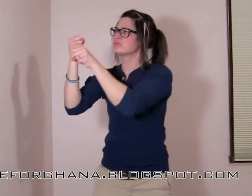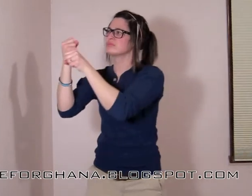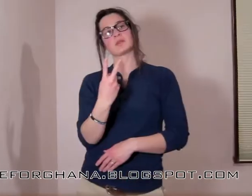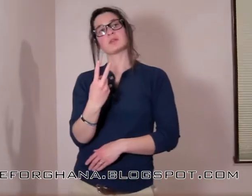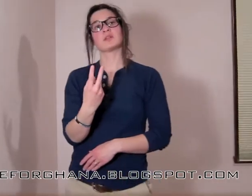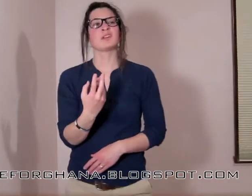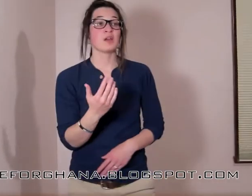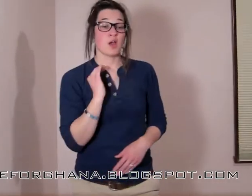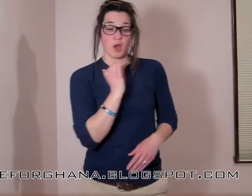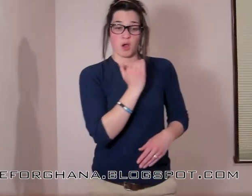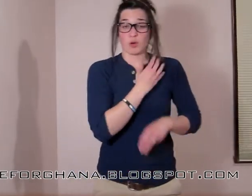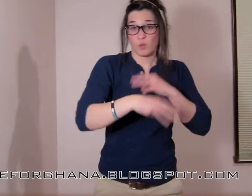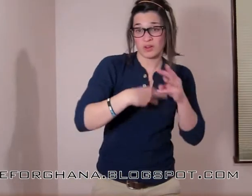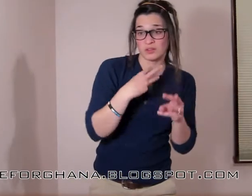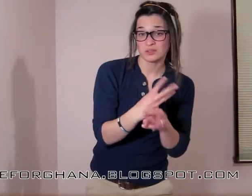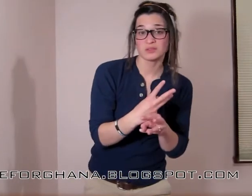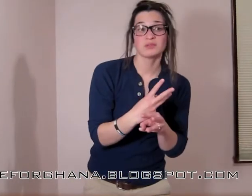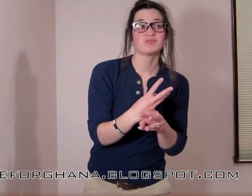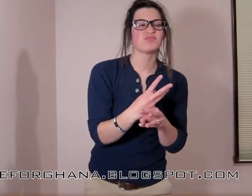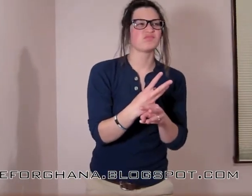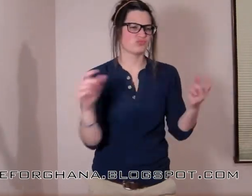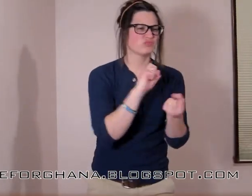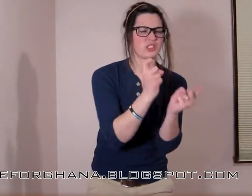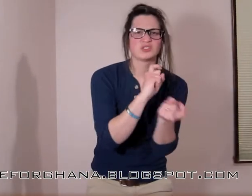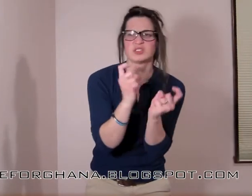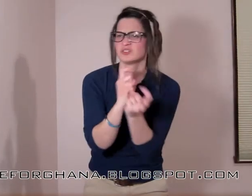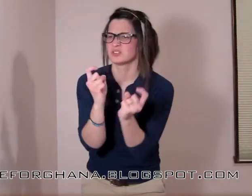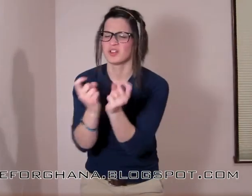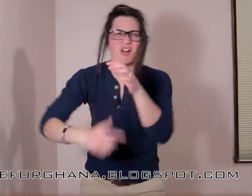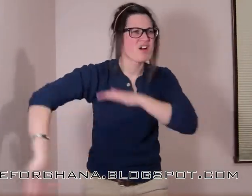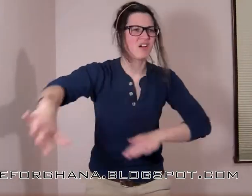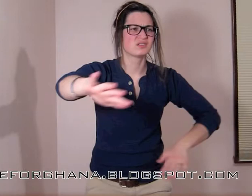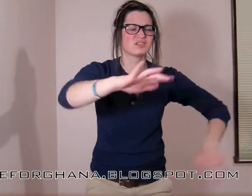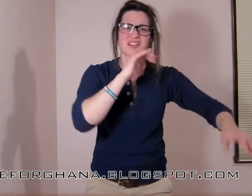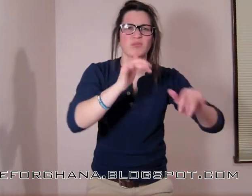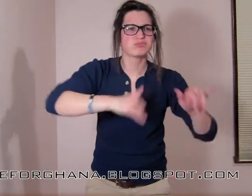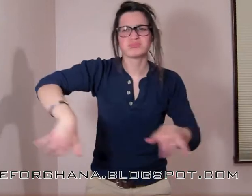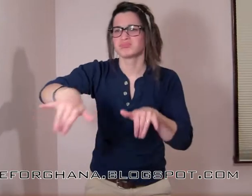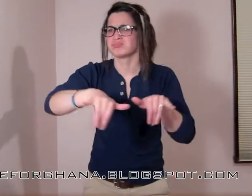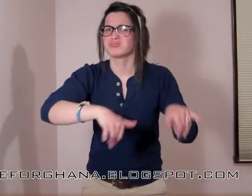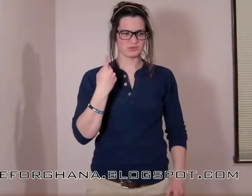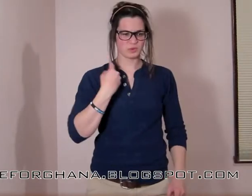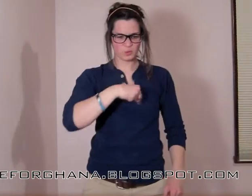my weakness. Our world we live in is constantly changing all around us. It's never the